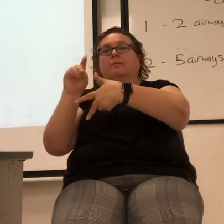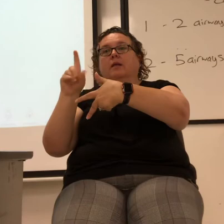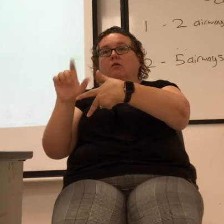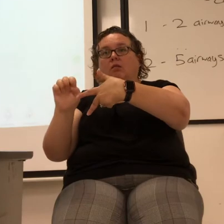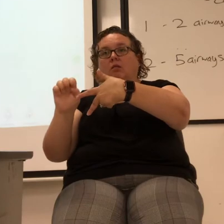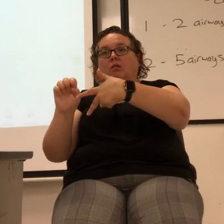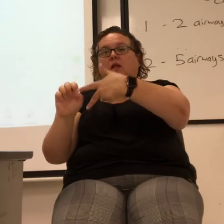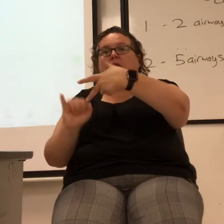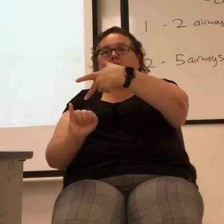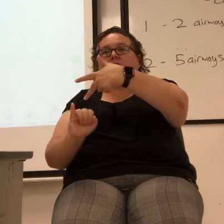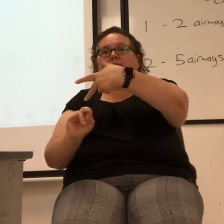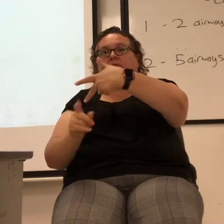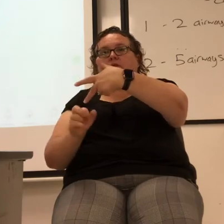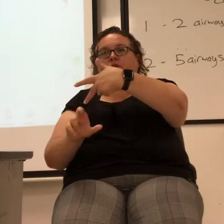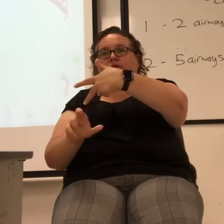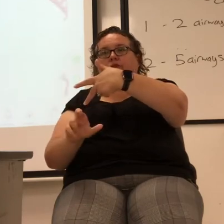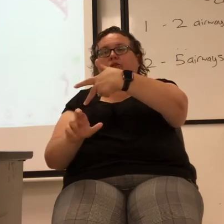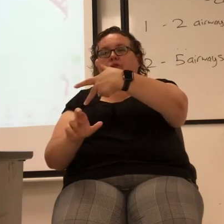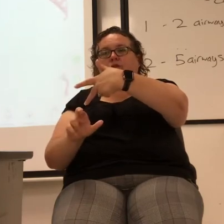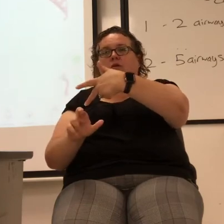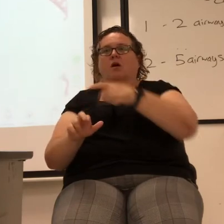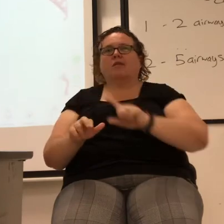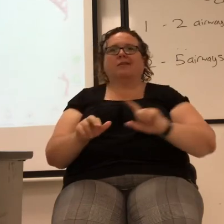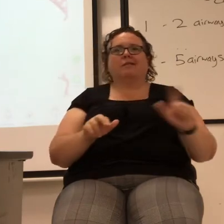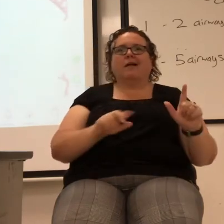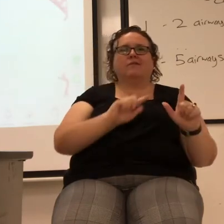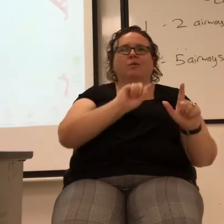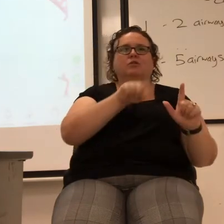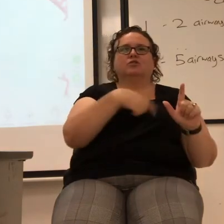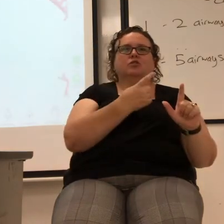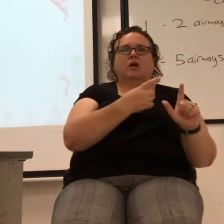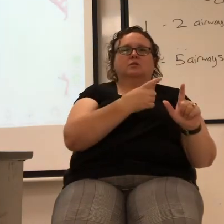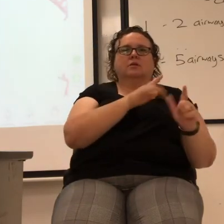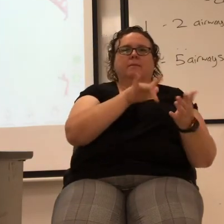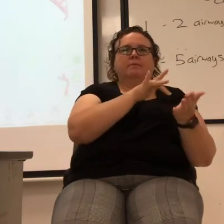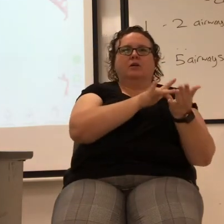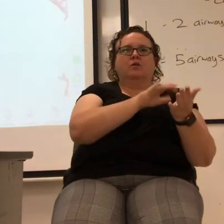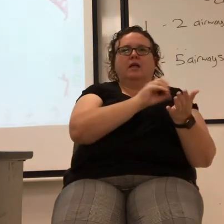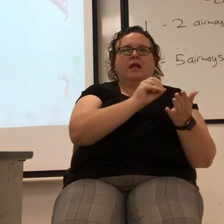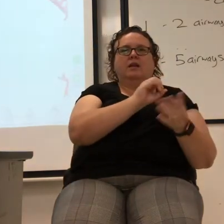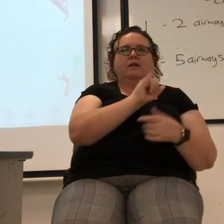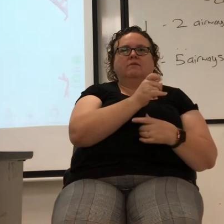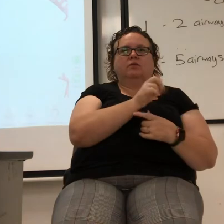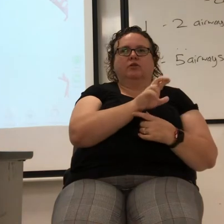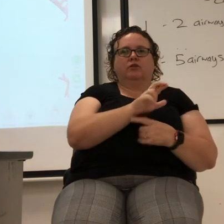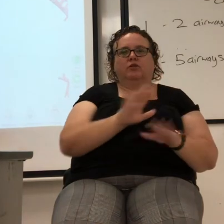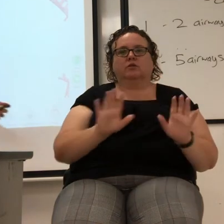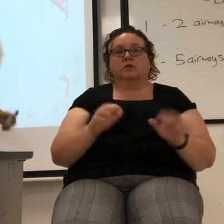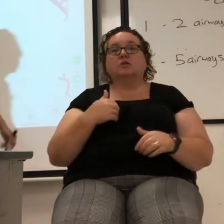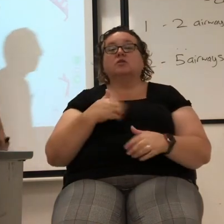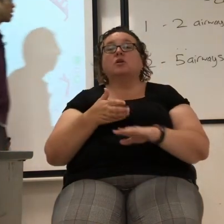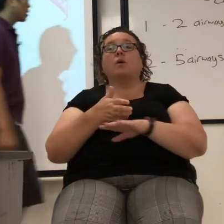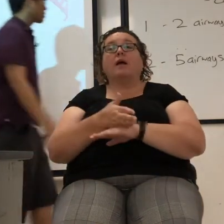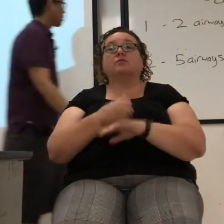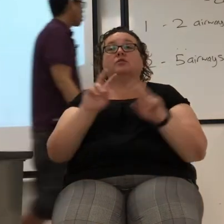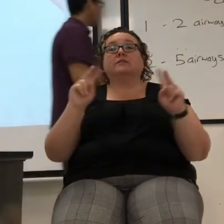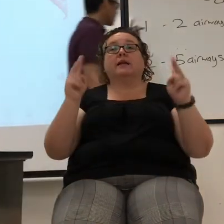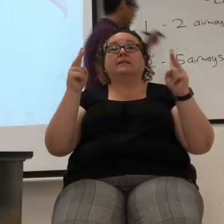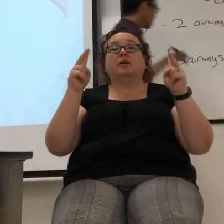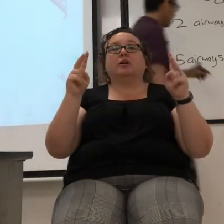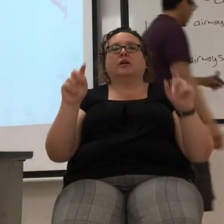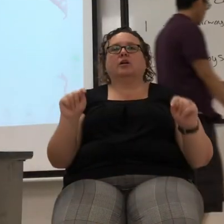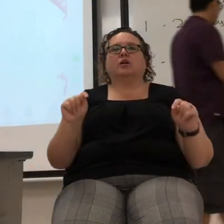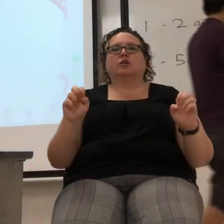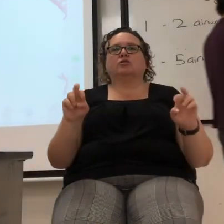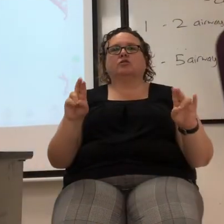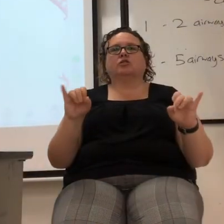inferior. Okay. So what comes after secondary? Tertiary. I'm gonna go back